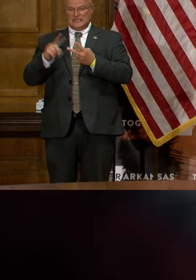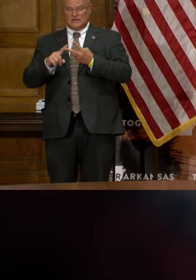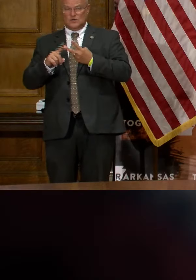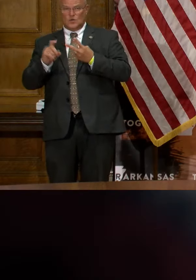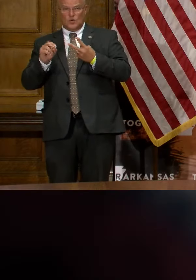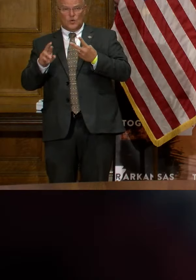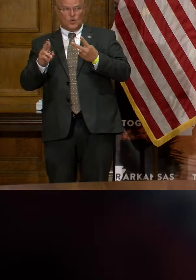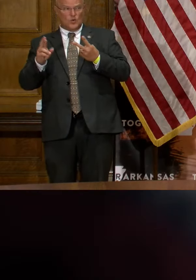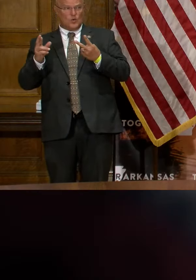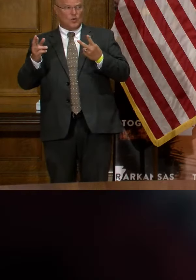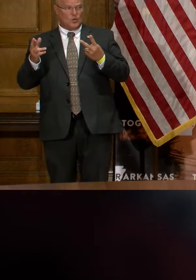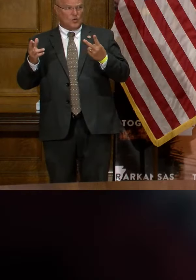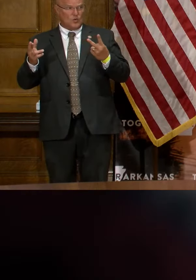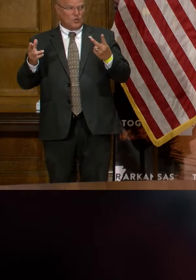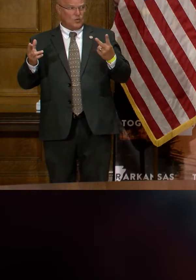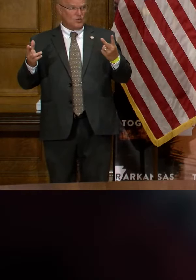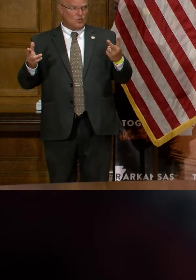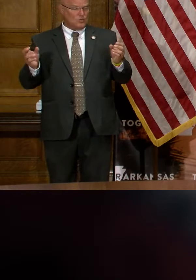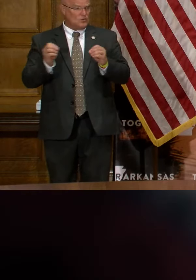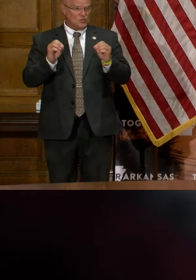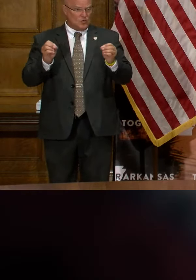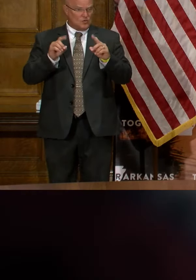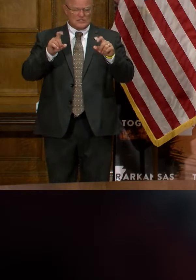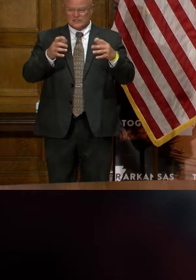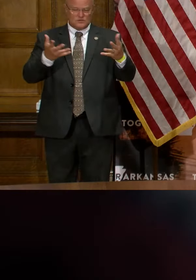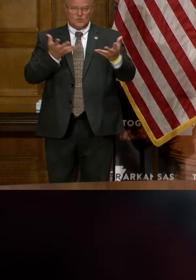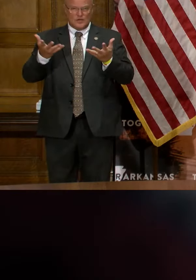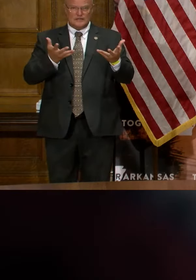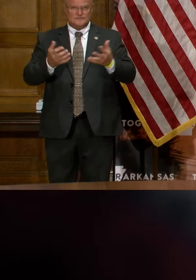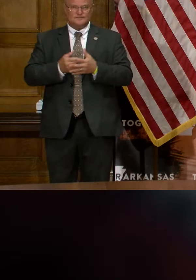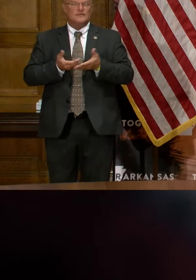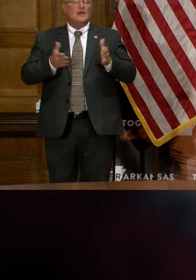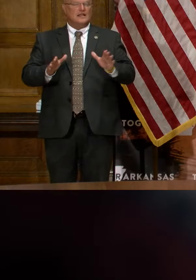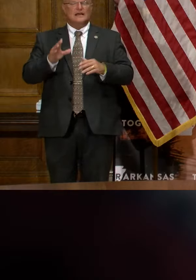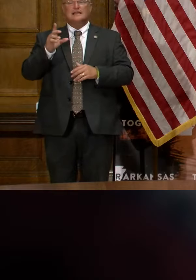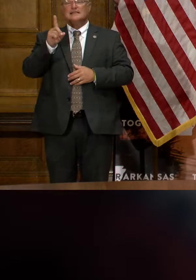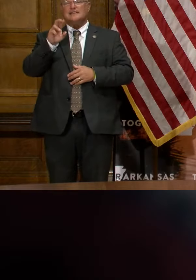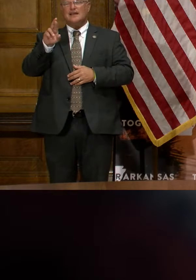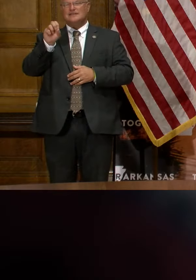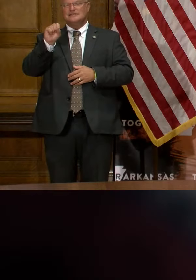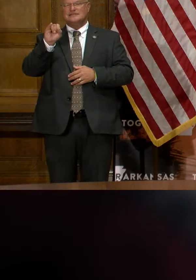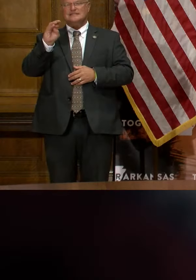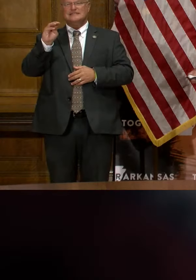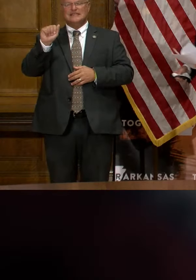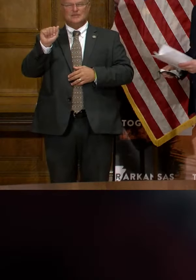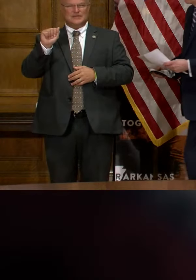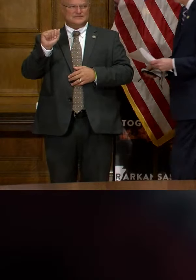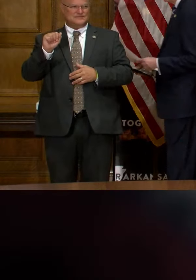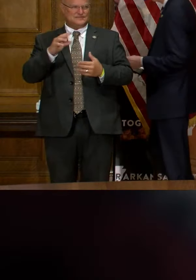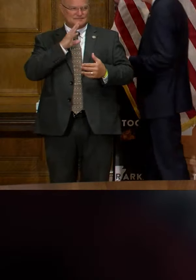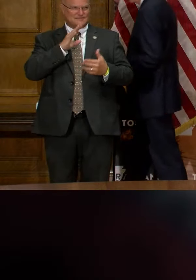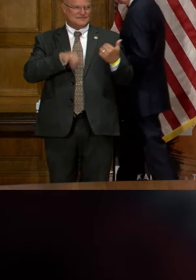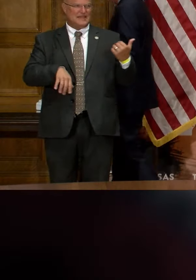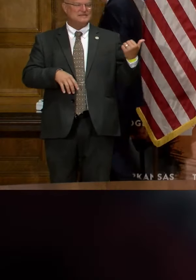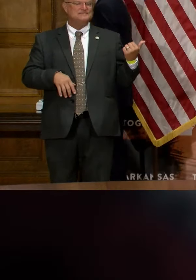primarily there was just no tests? Or I'm going to let Dr. Seema address that.